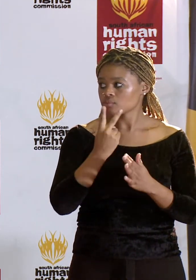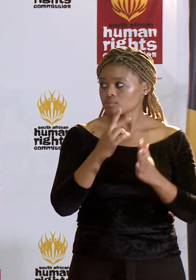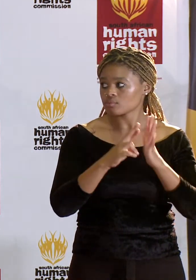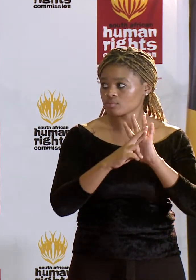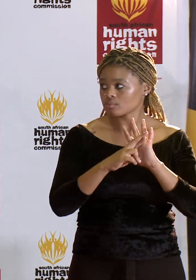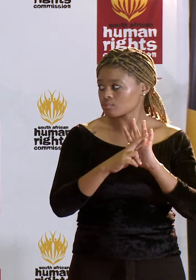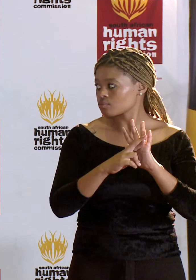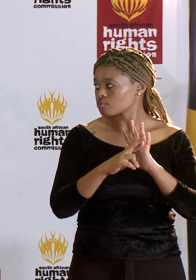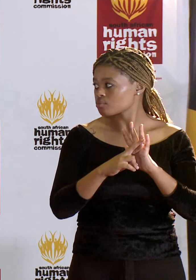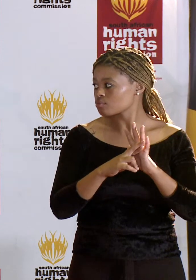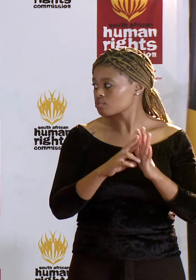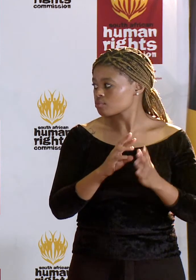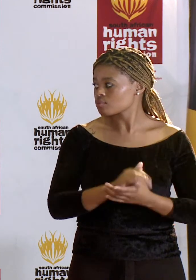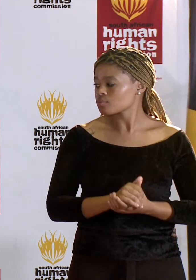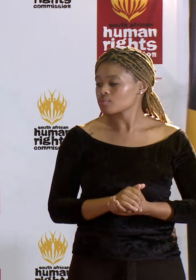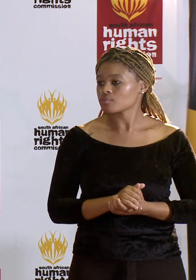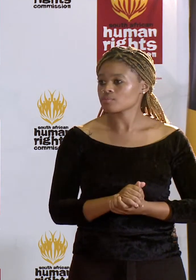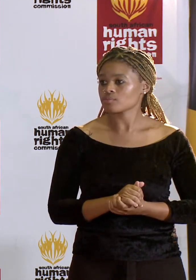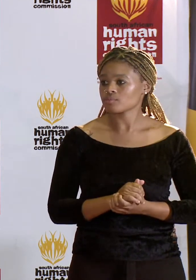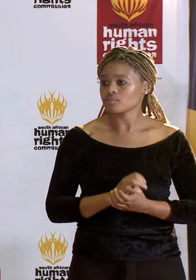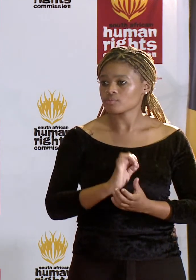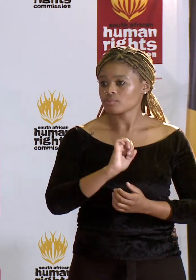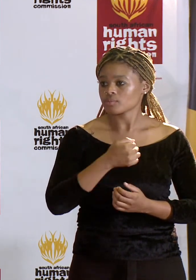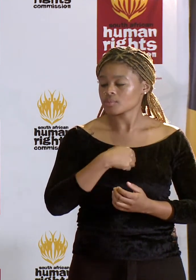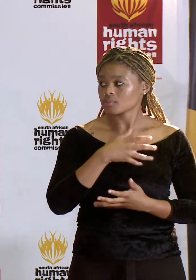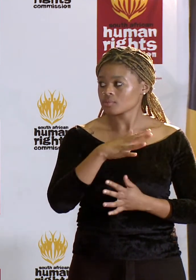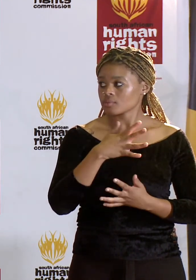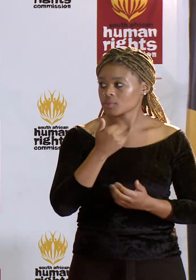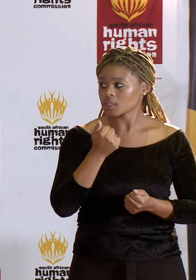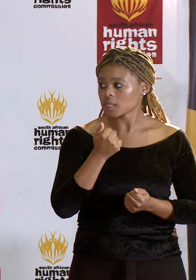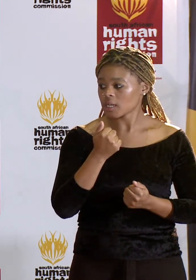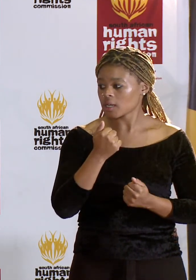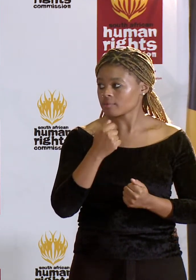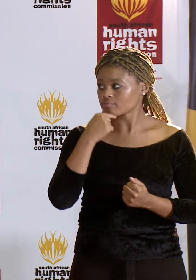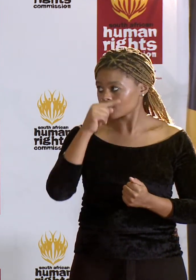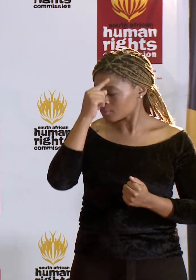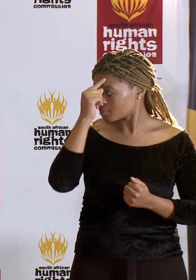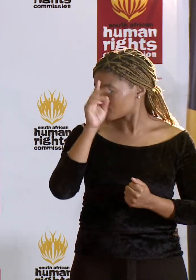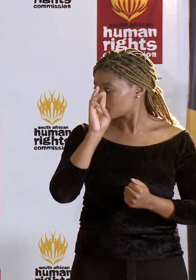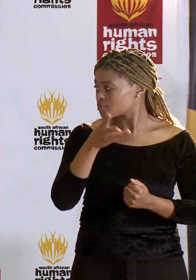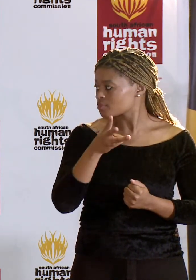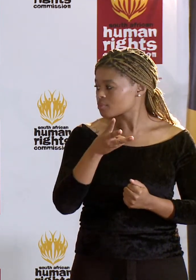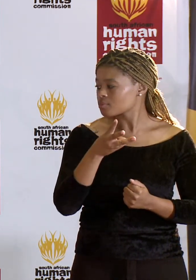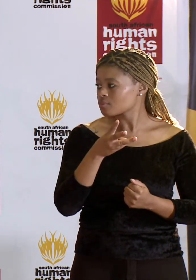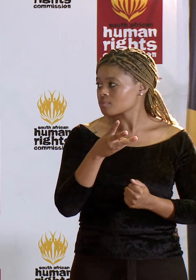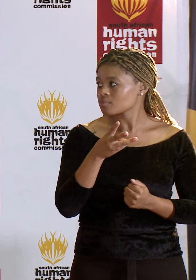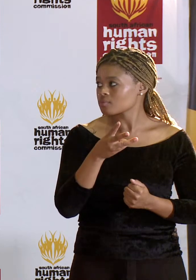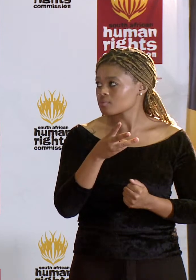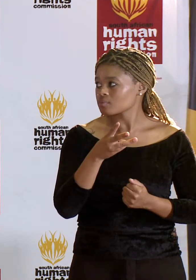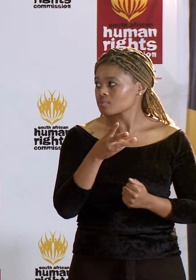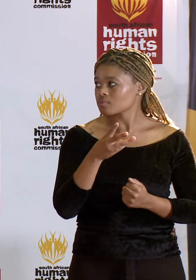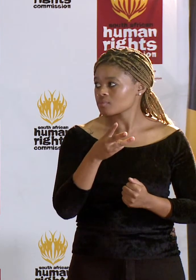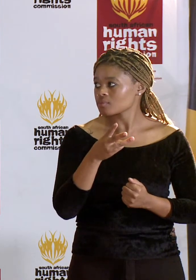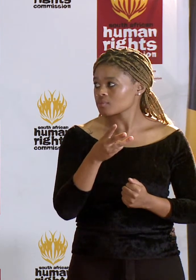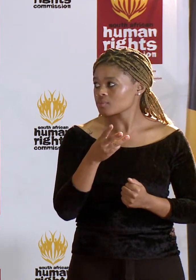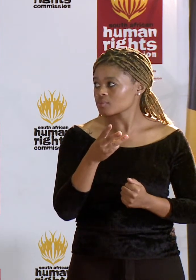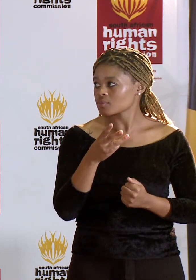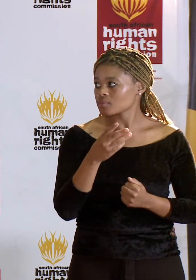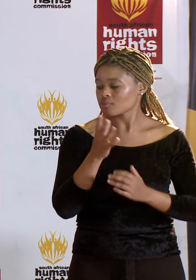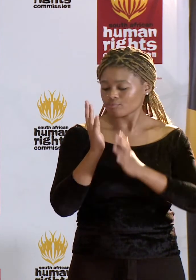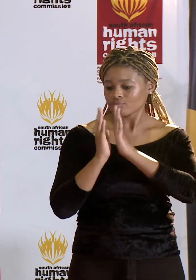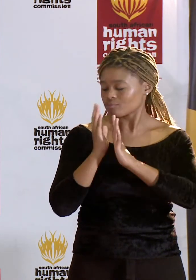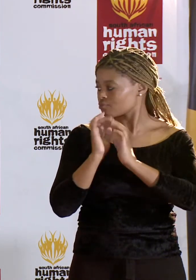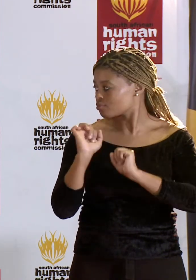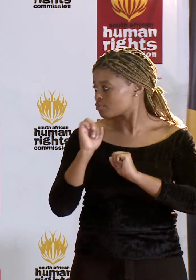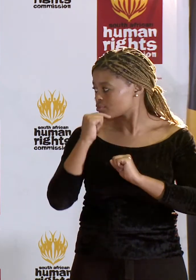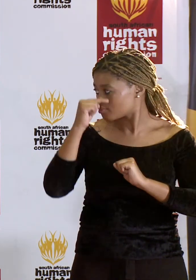represented by Ms. Ankoma on stage. And since I don't have a bio when she speaks, we'll ask her also to give us a bit of her story too.